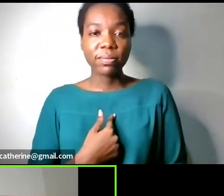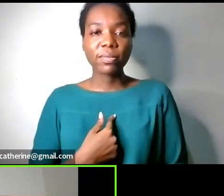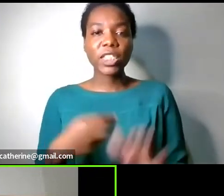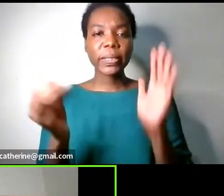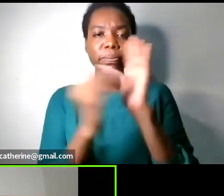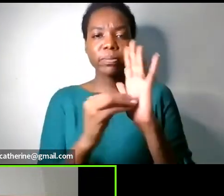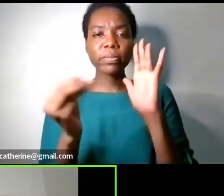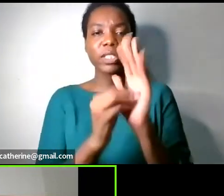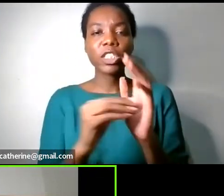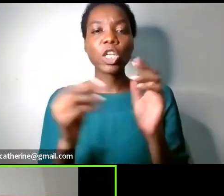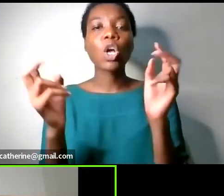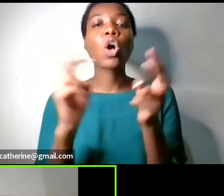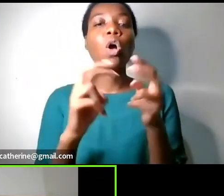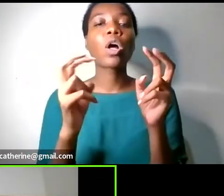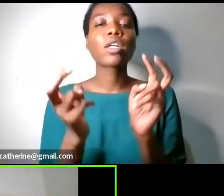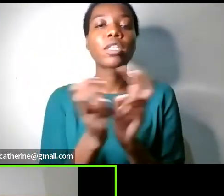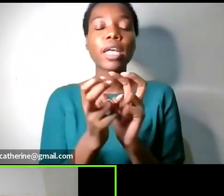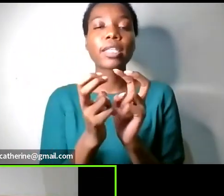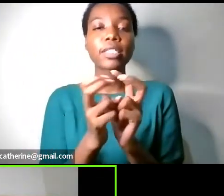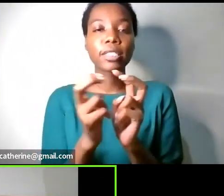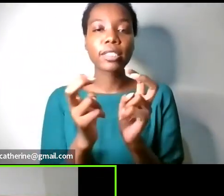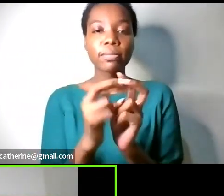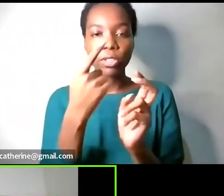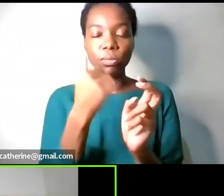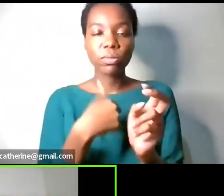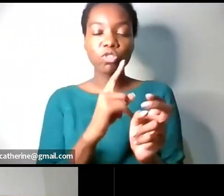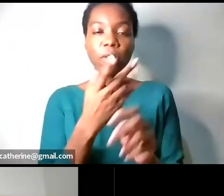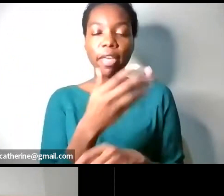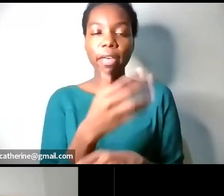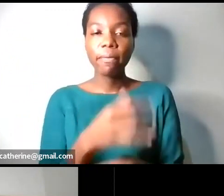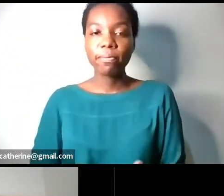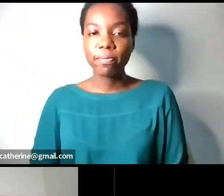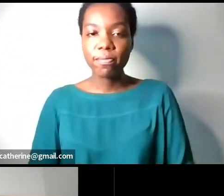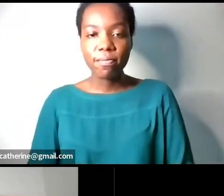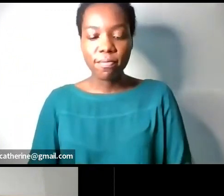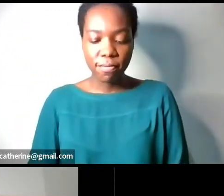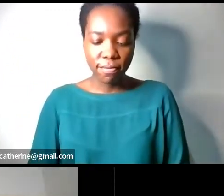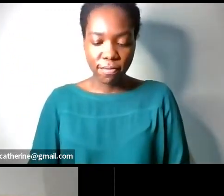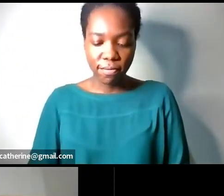contact details. I am sure she's in the house. Yes.